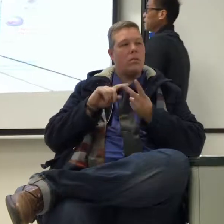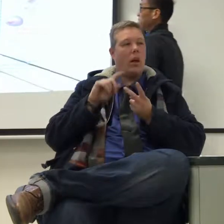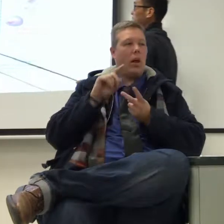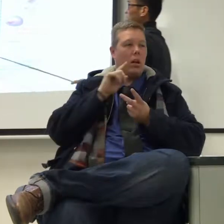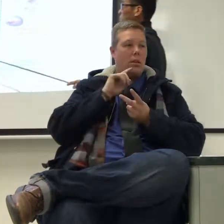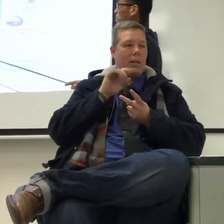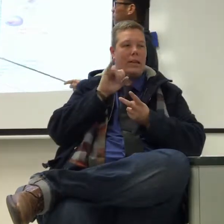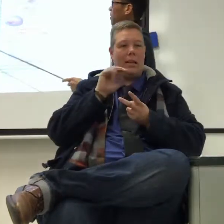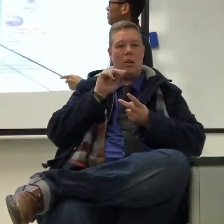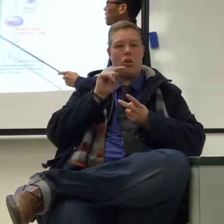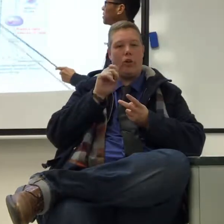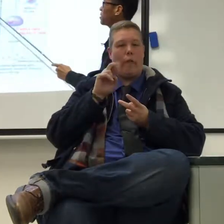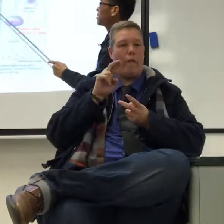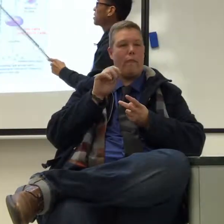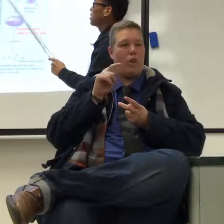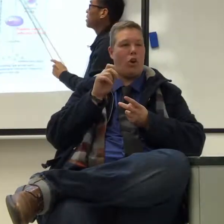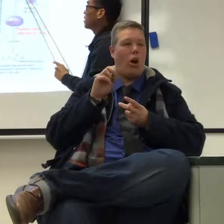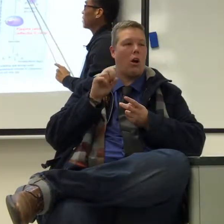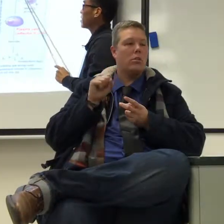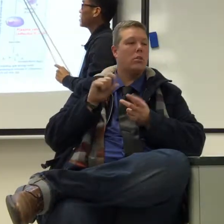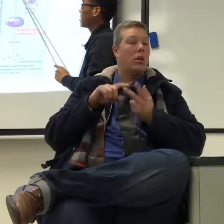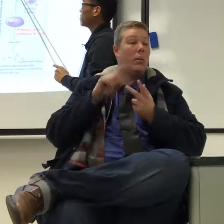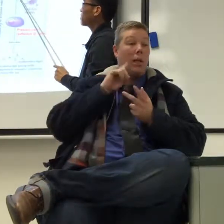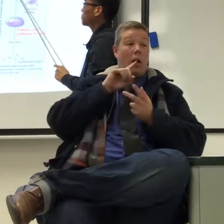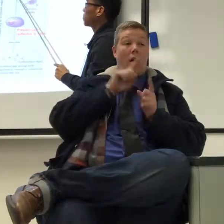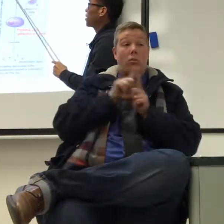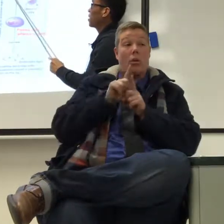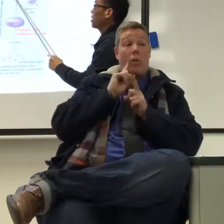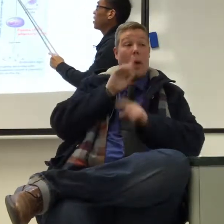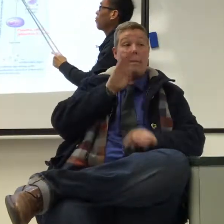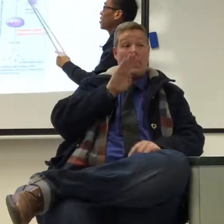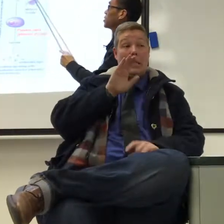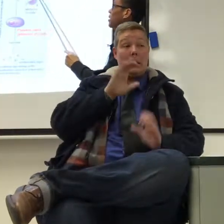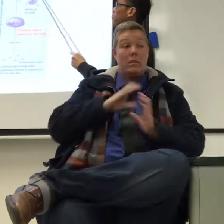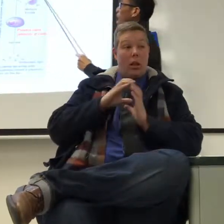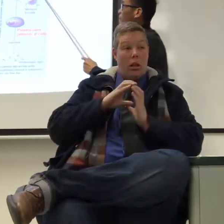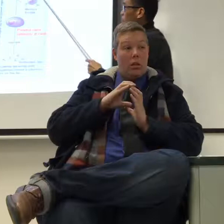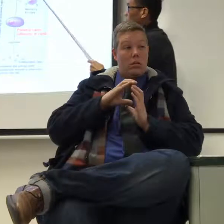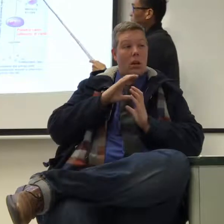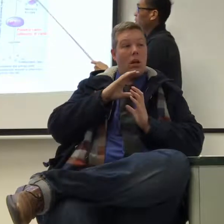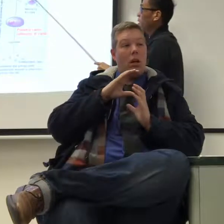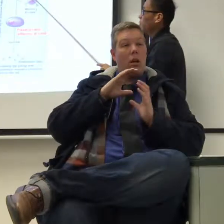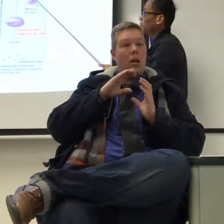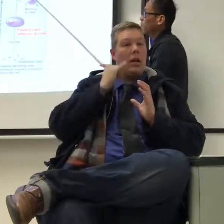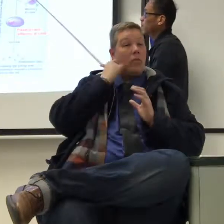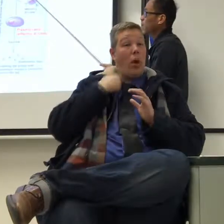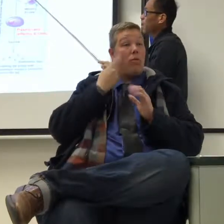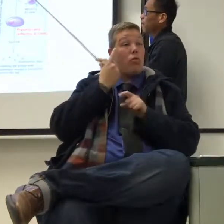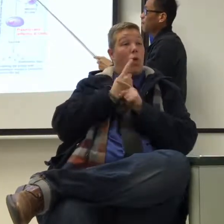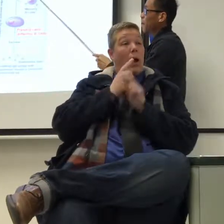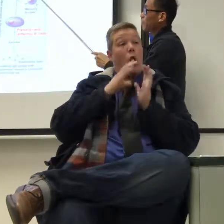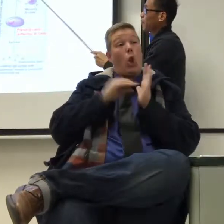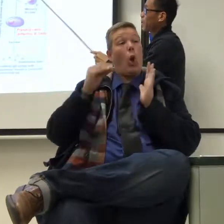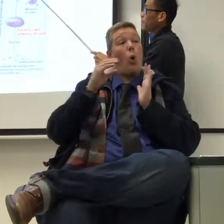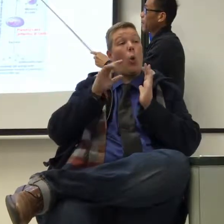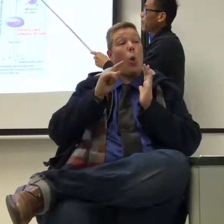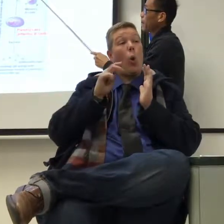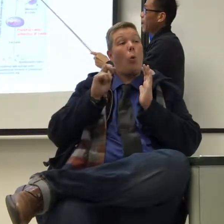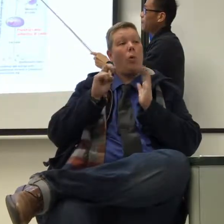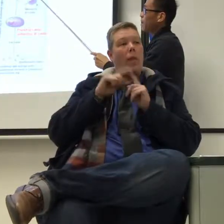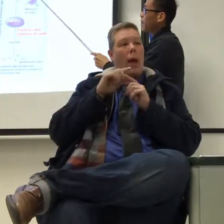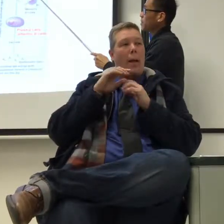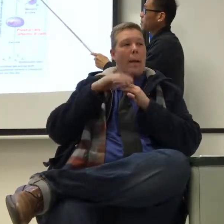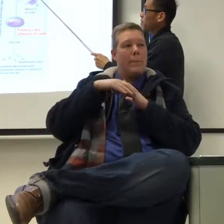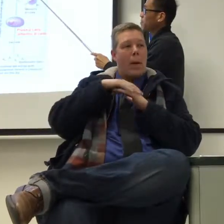adaptive defenses, the specific defenses. The B cells, which, if you have the right clone, the